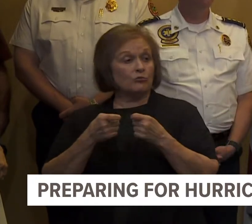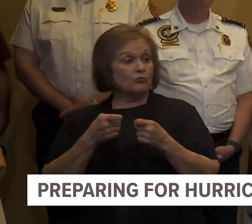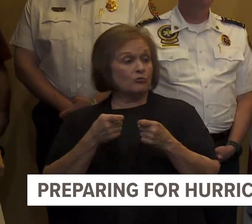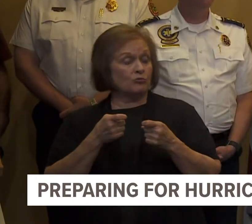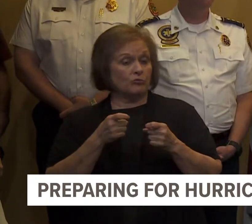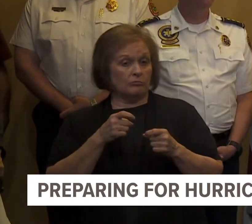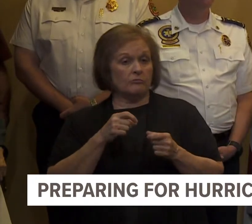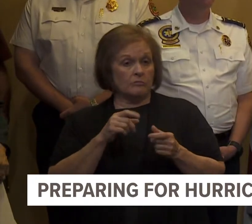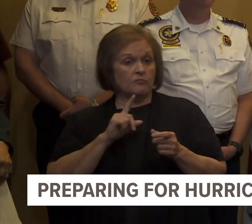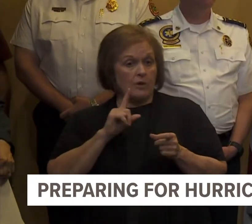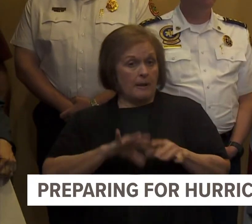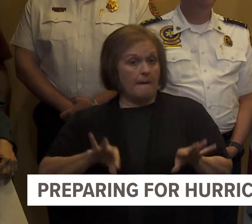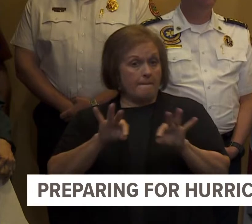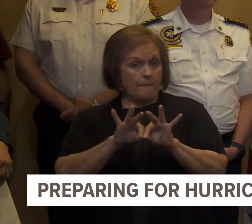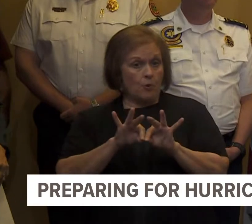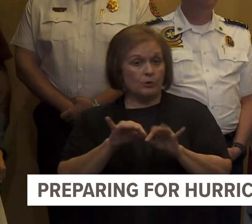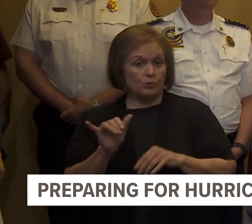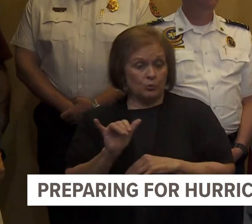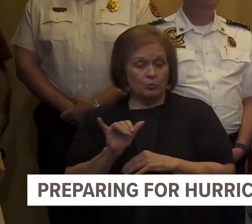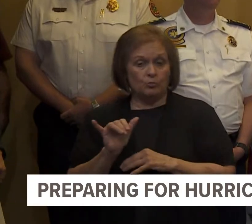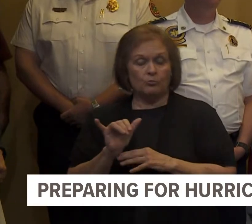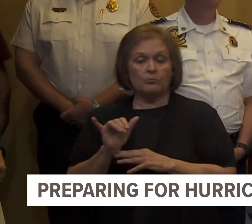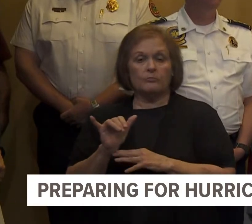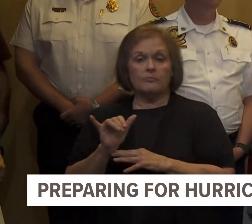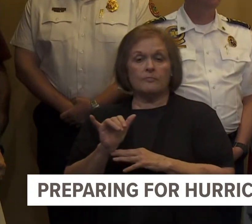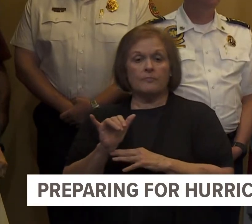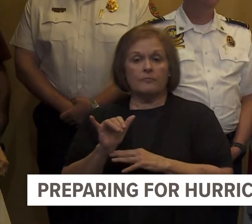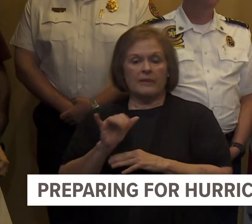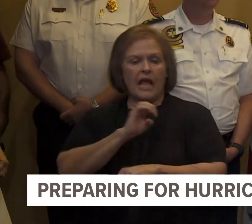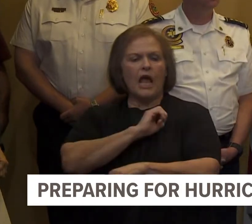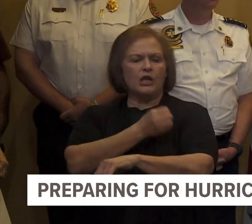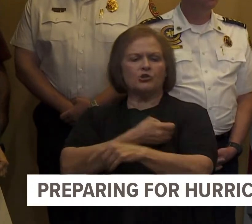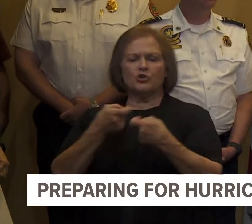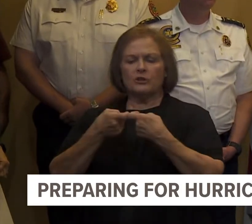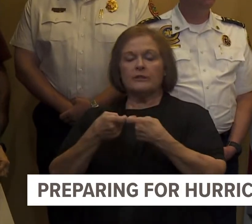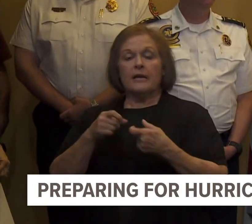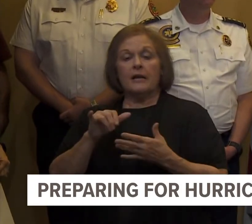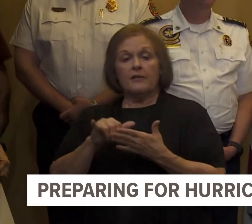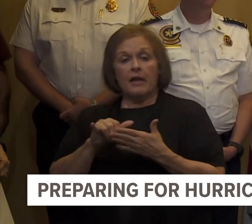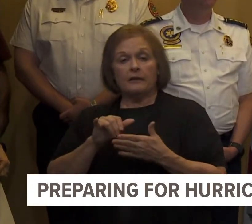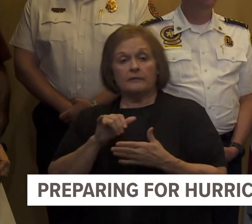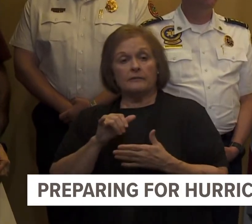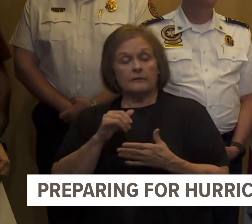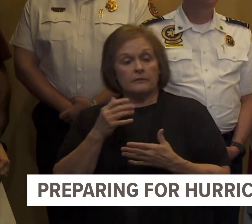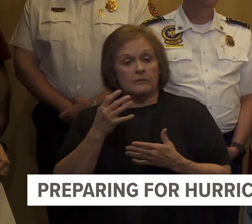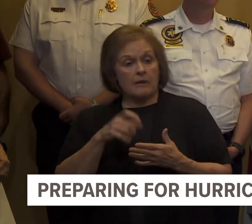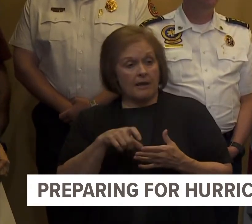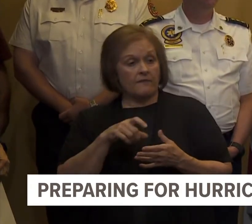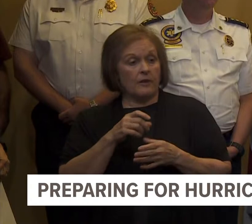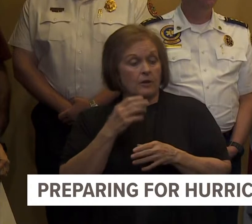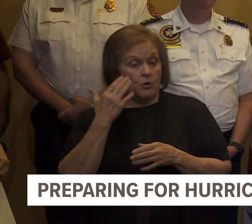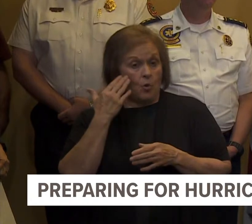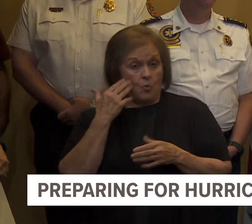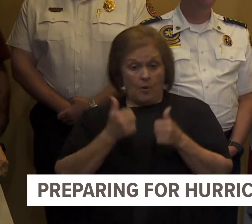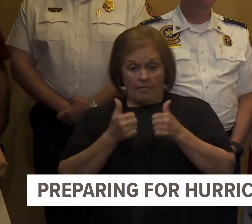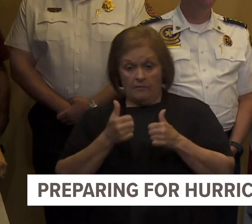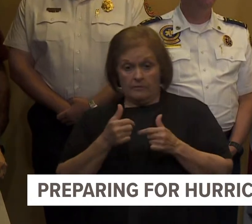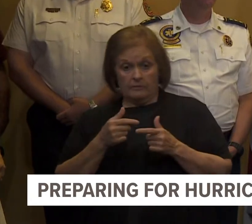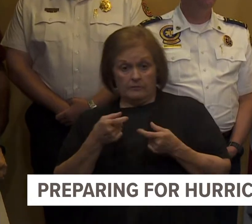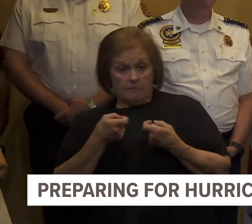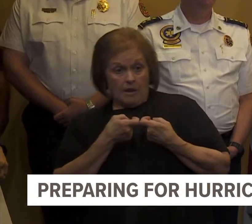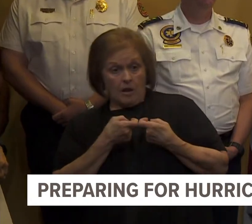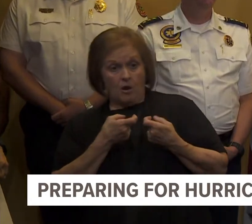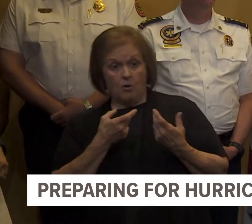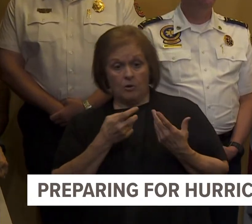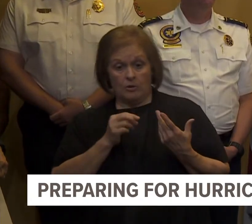is more key than ever. Obviously, everything we do is very active and relies on power, whether it's our own